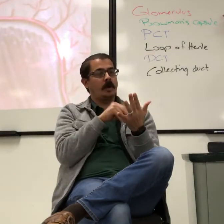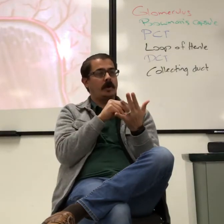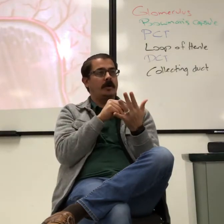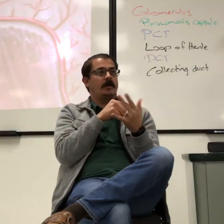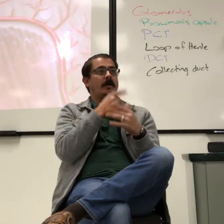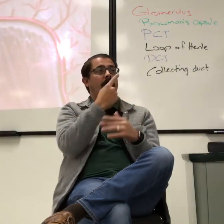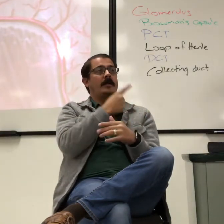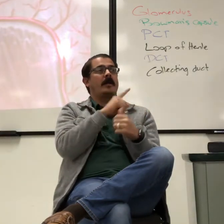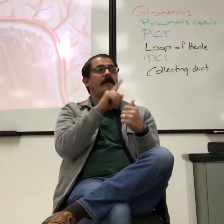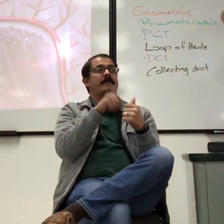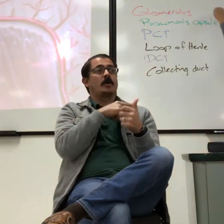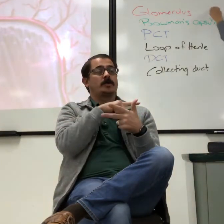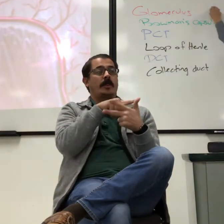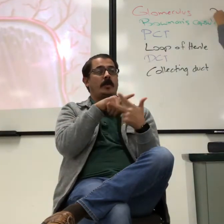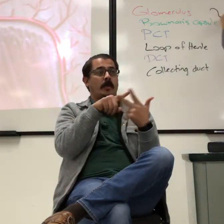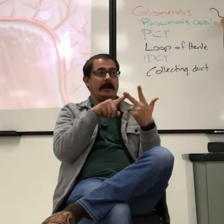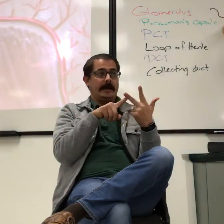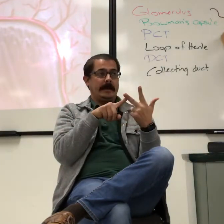these first three,